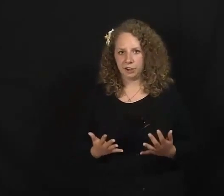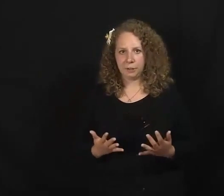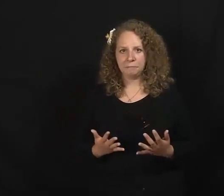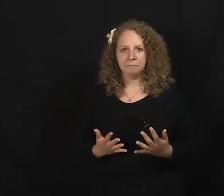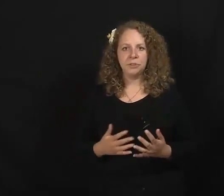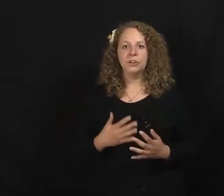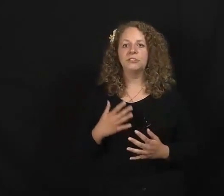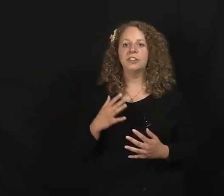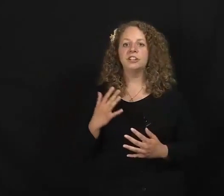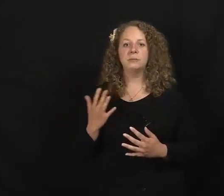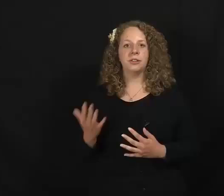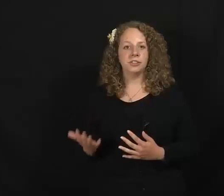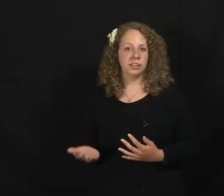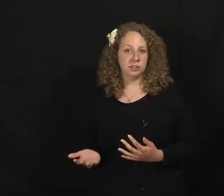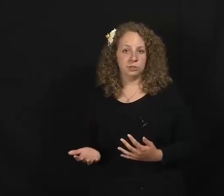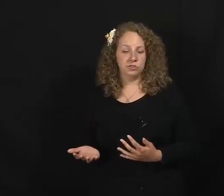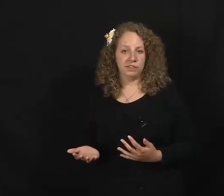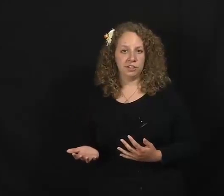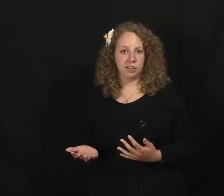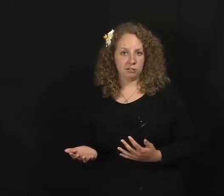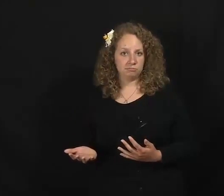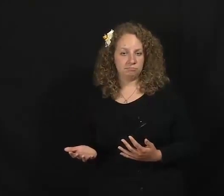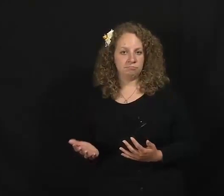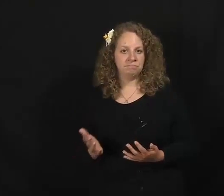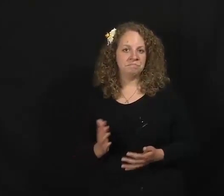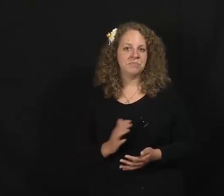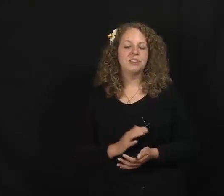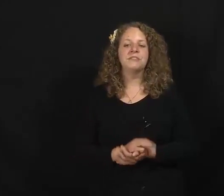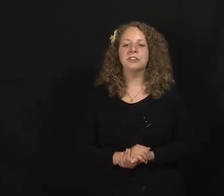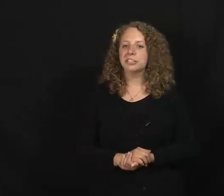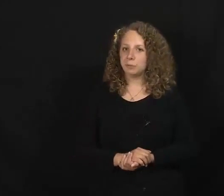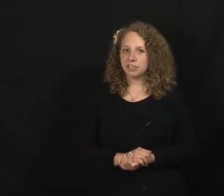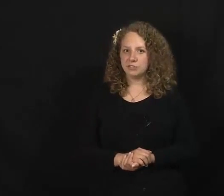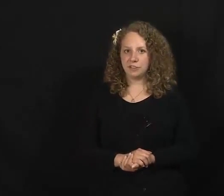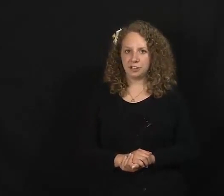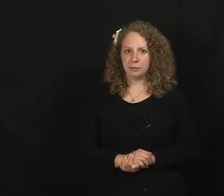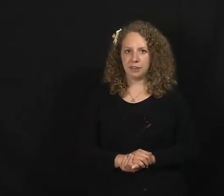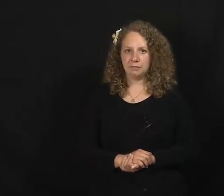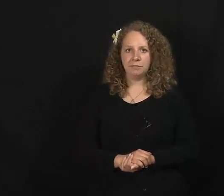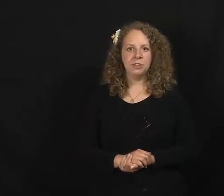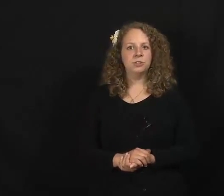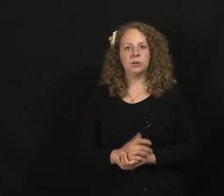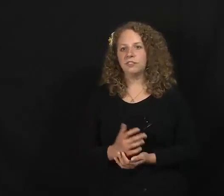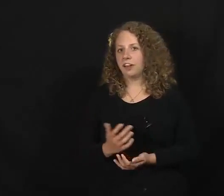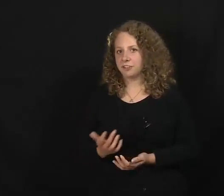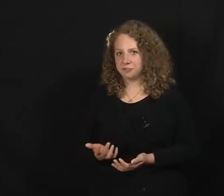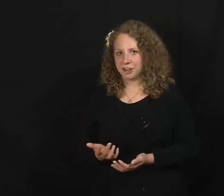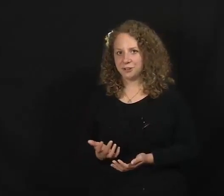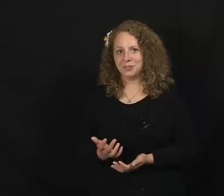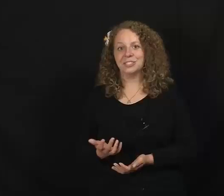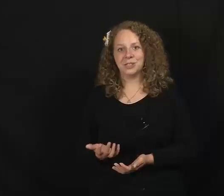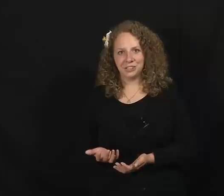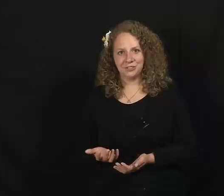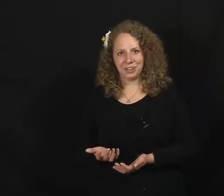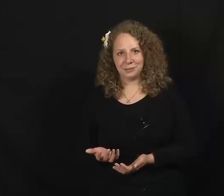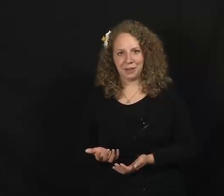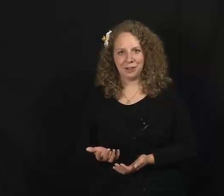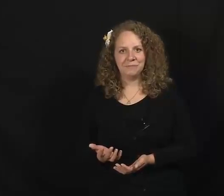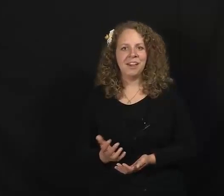etc. You could fingerspell the lyrics to a favorite song. For expressive fingerspelling, short of having a friend who is a skilled fingerspeller,